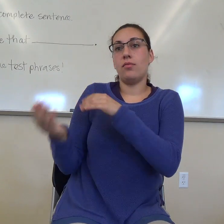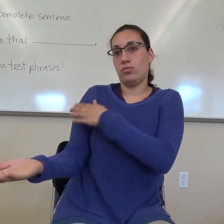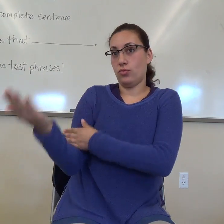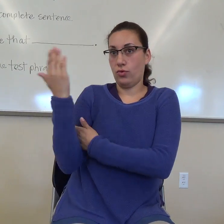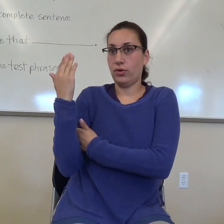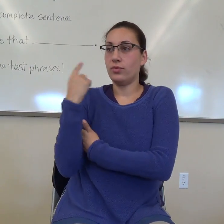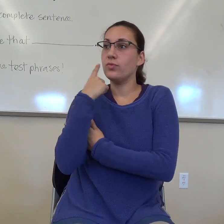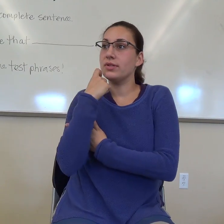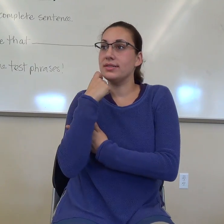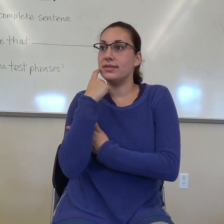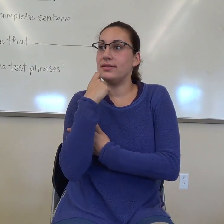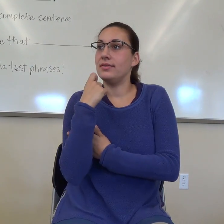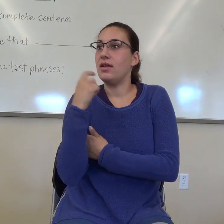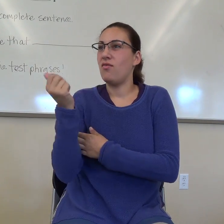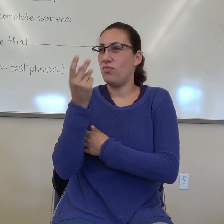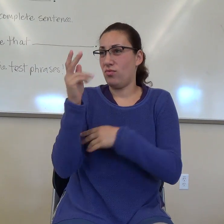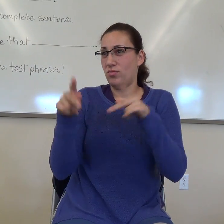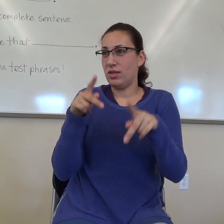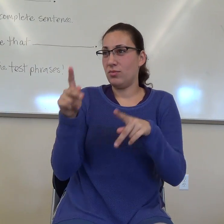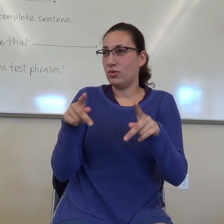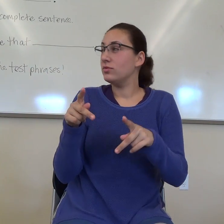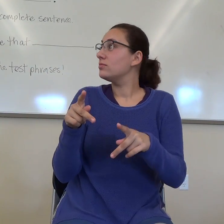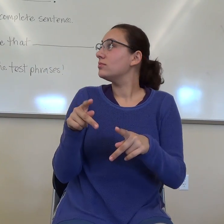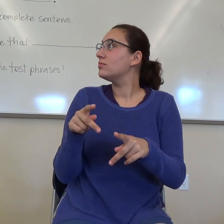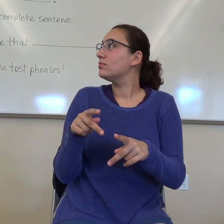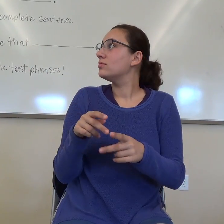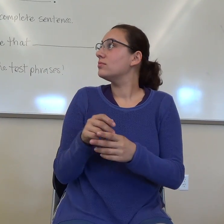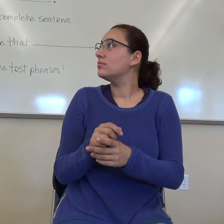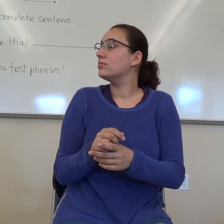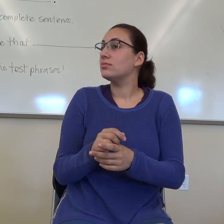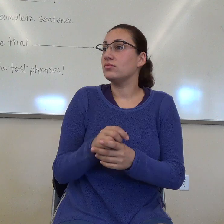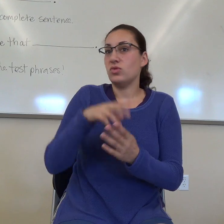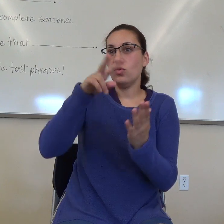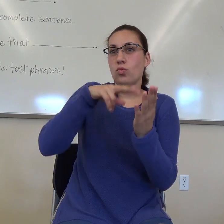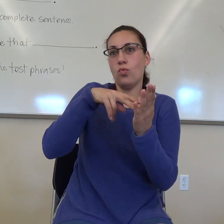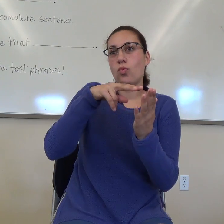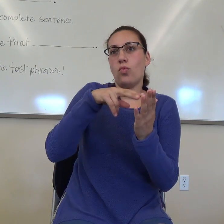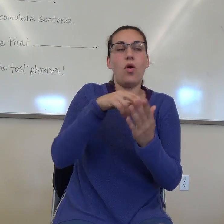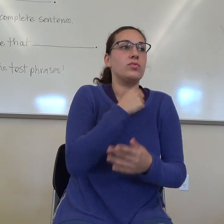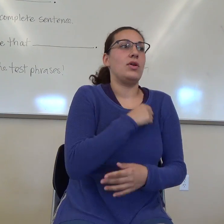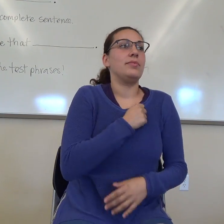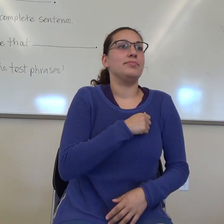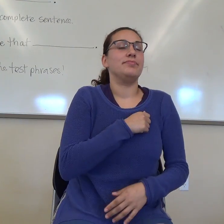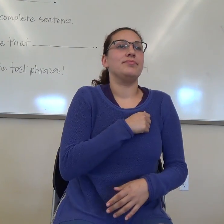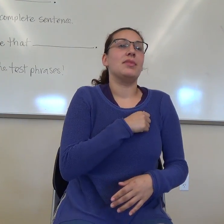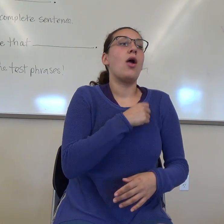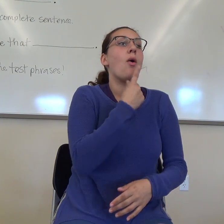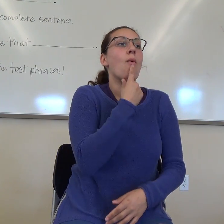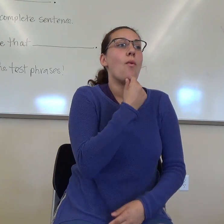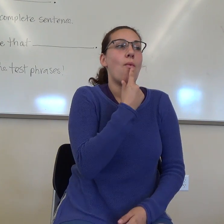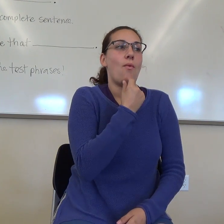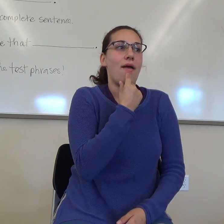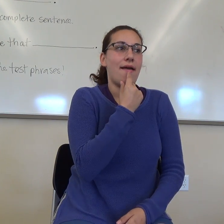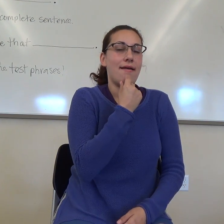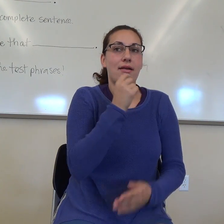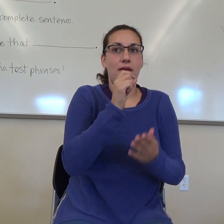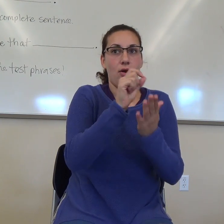A couple of people have read notes, which are not good. So again, we're past